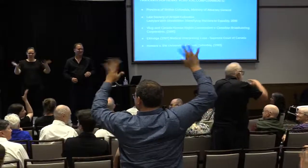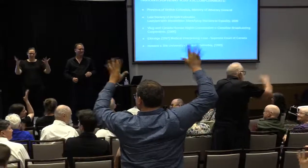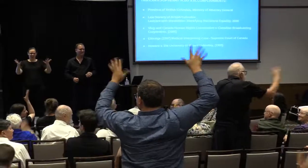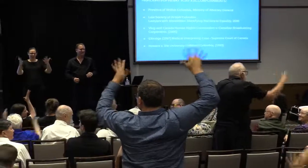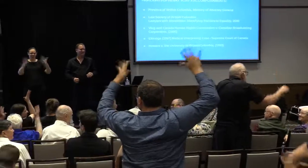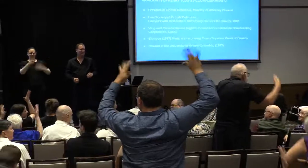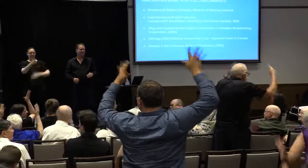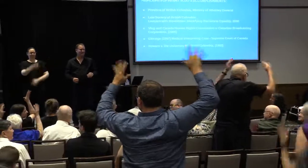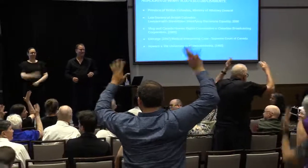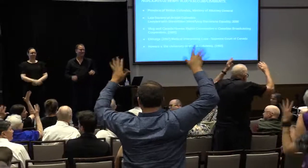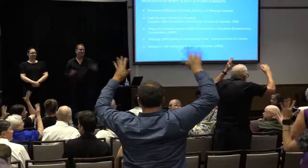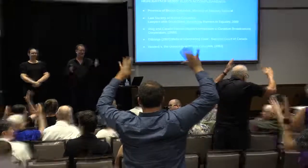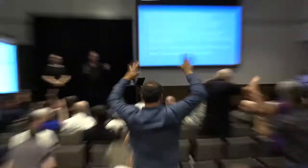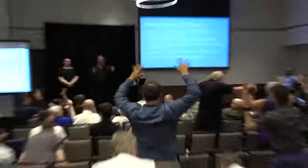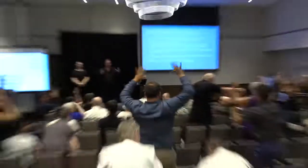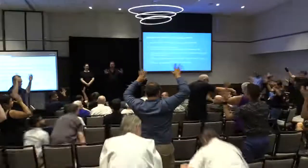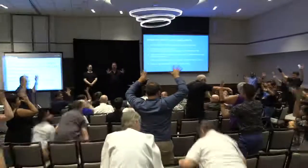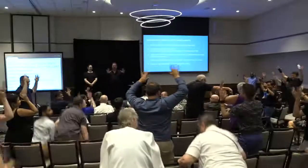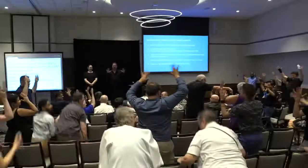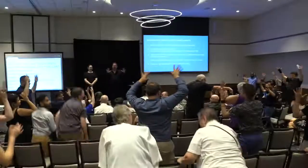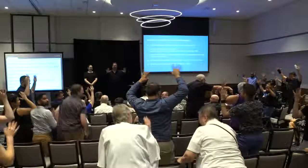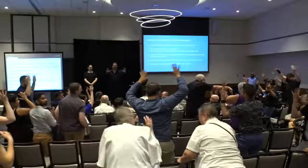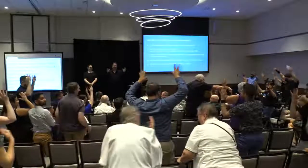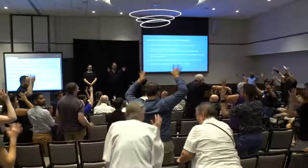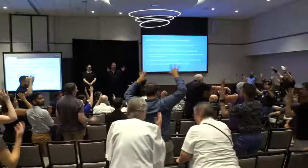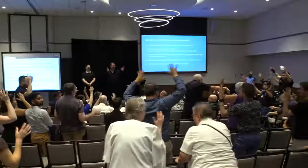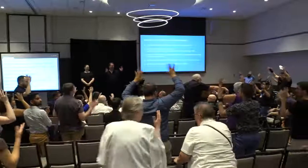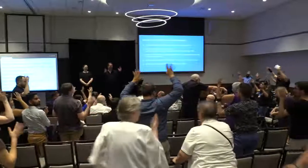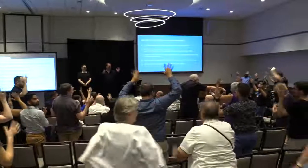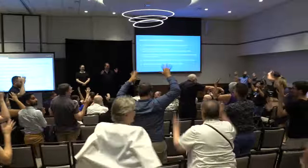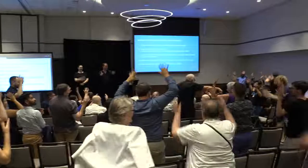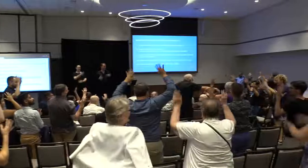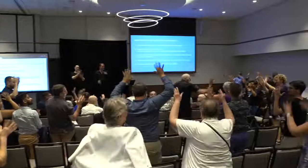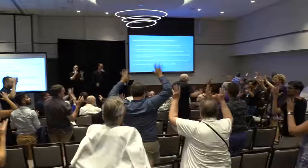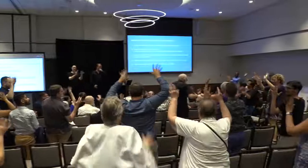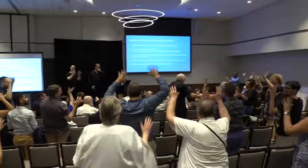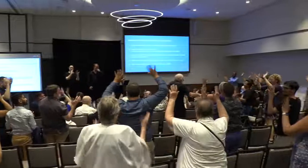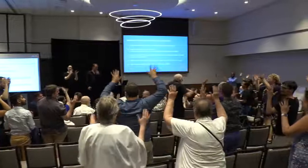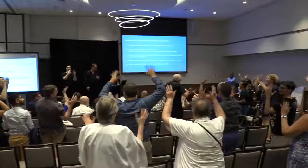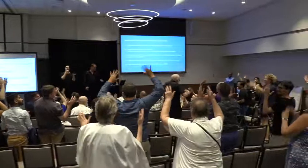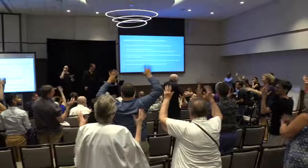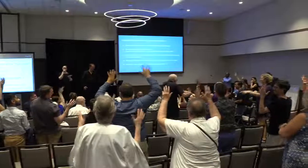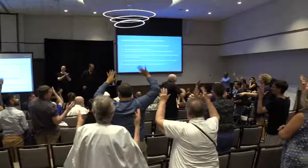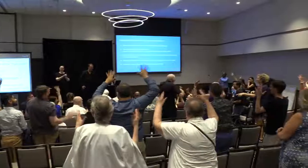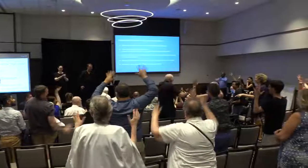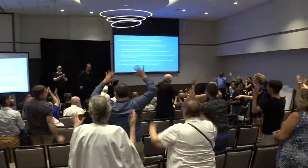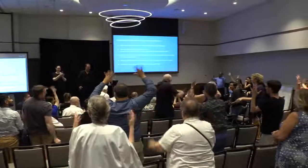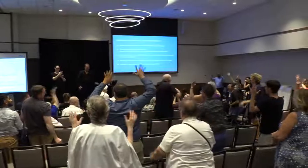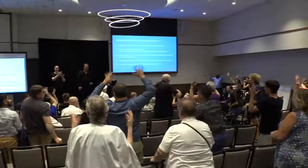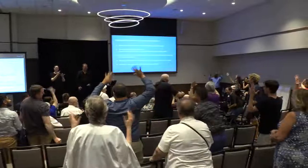And John is saying, come on, you guys, a standing ovation that lasts minutes and minutes is in order here.